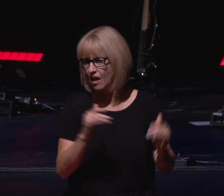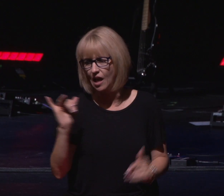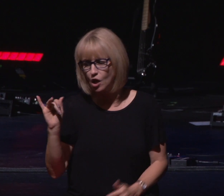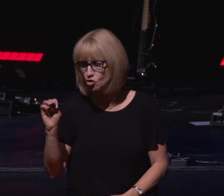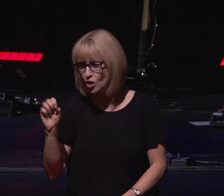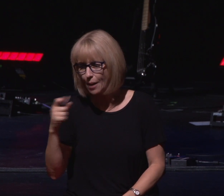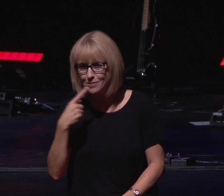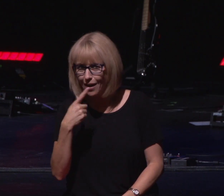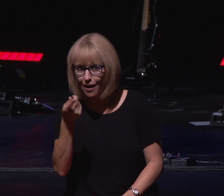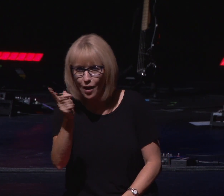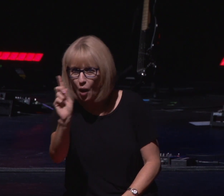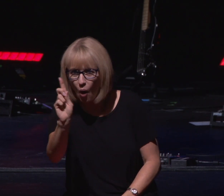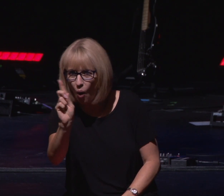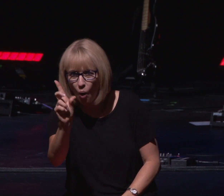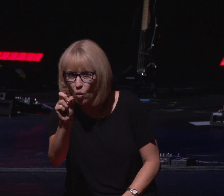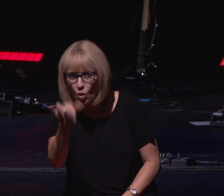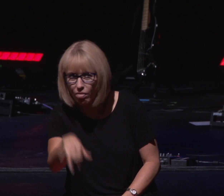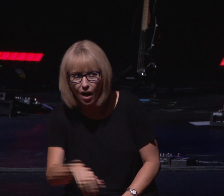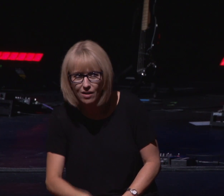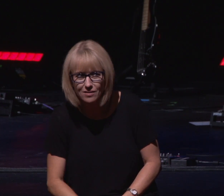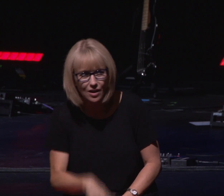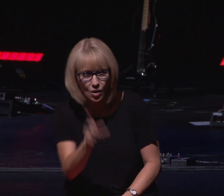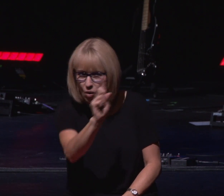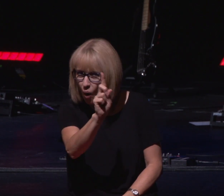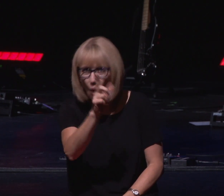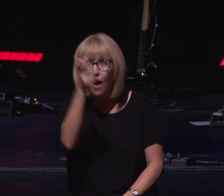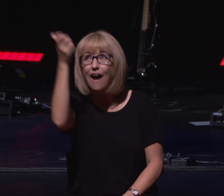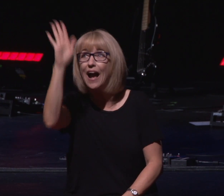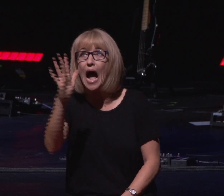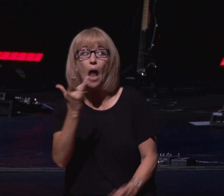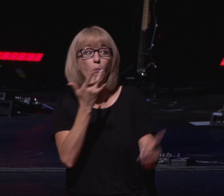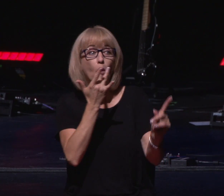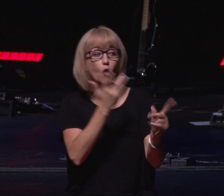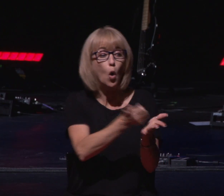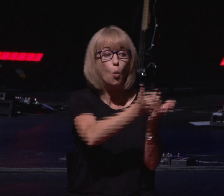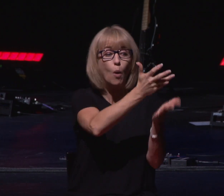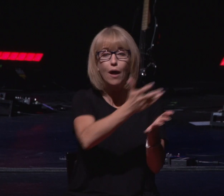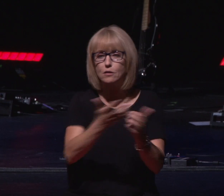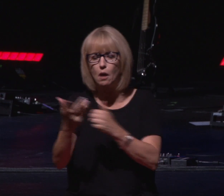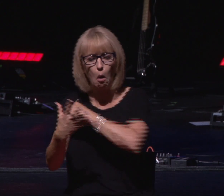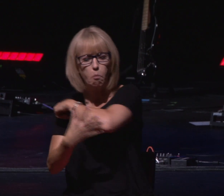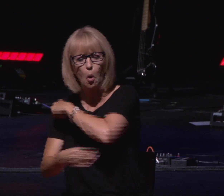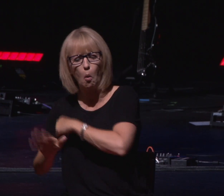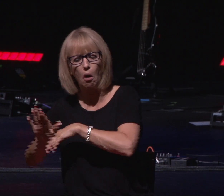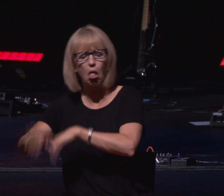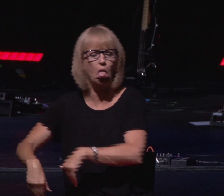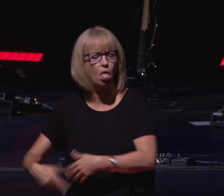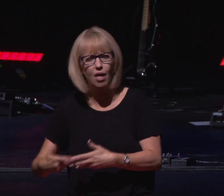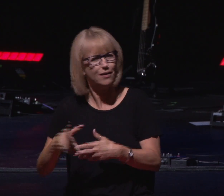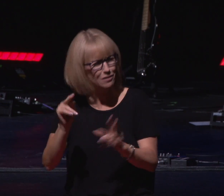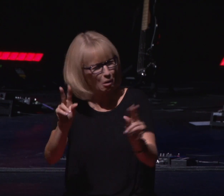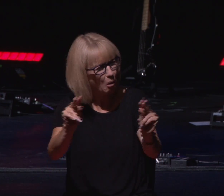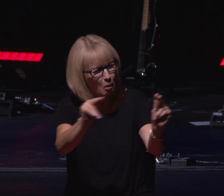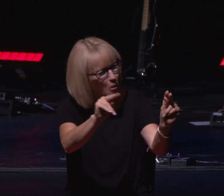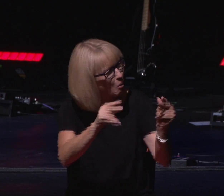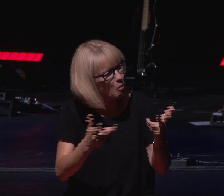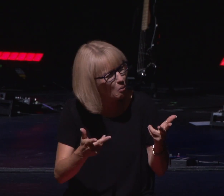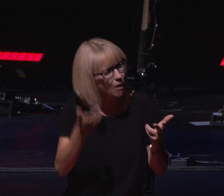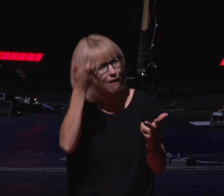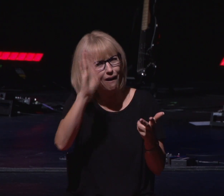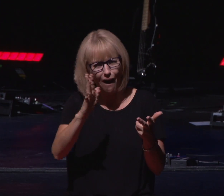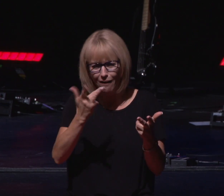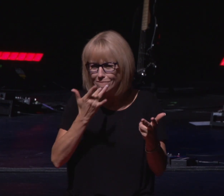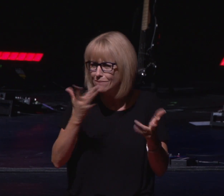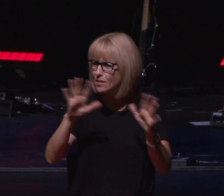do not do this because God does not show favoritism to one group over another. We find ourselves slipping into that